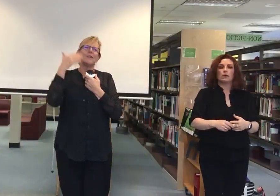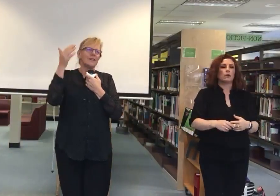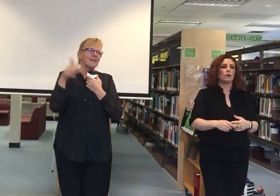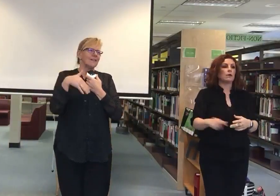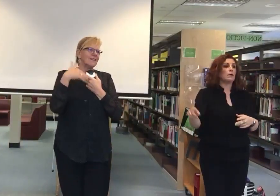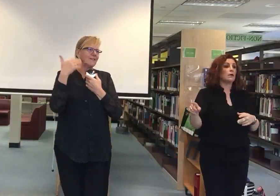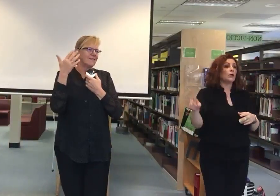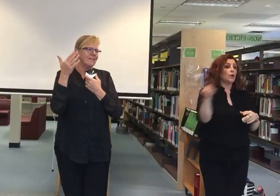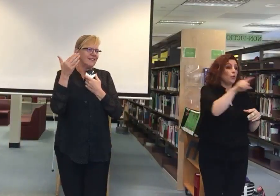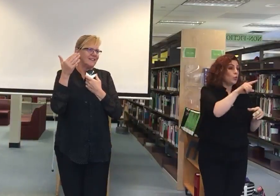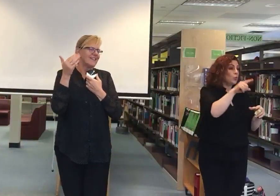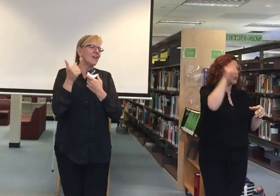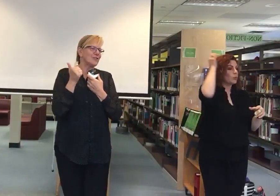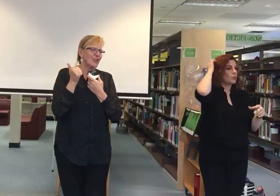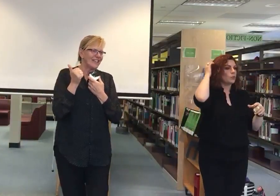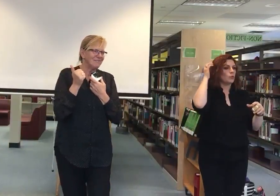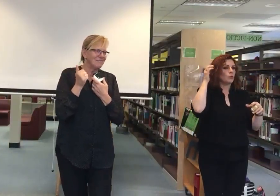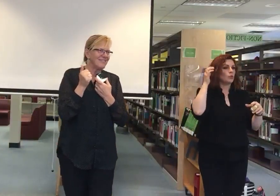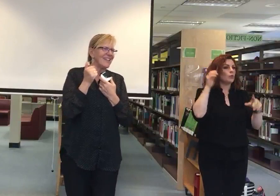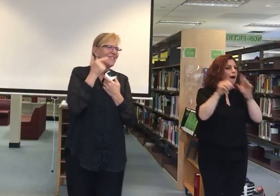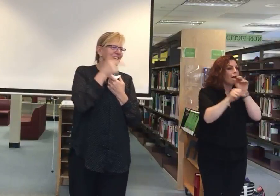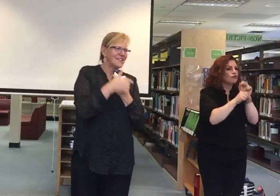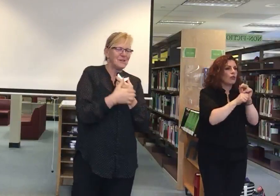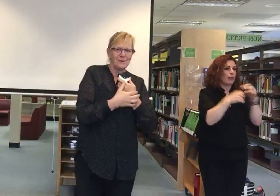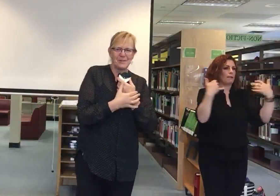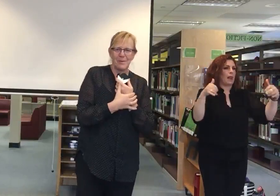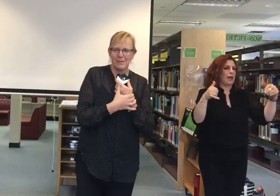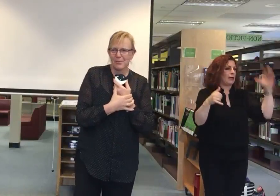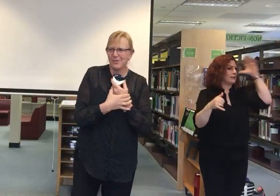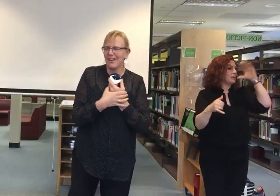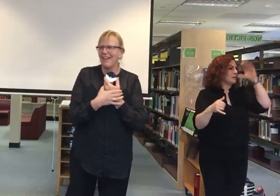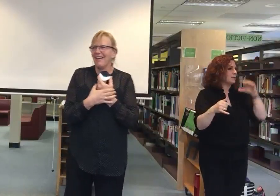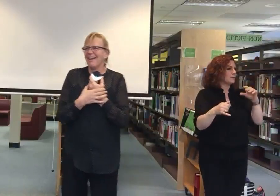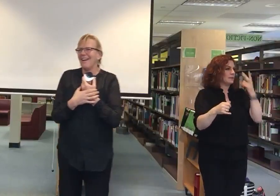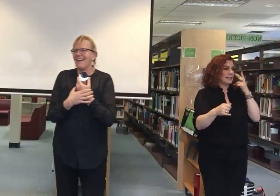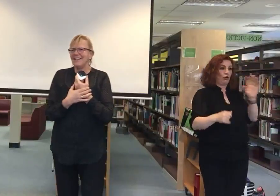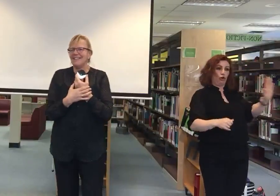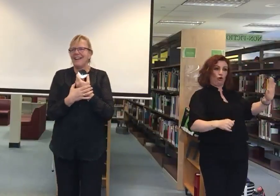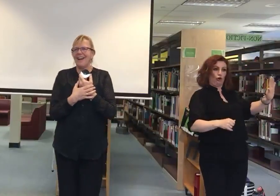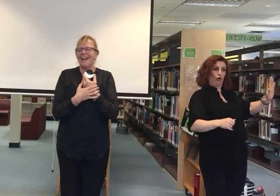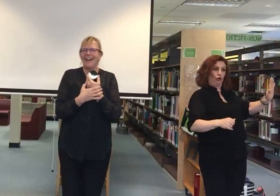if you do the scavenger hunt, and if you get to Piper's,